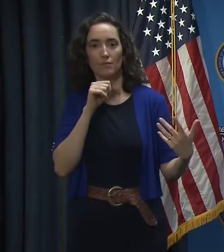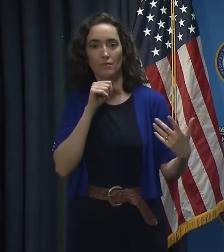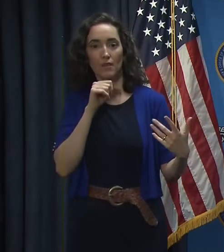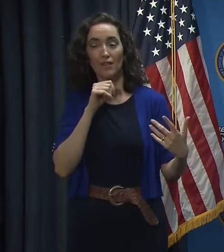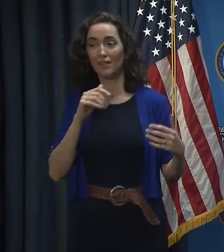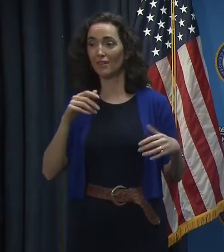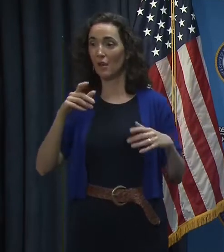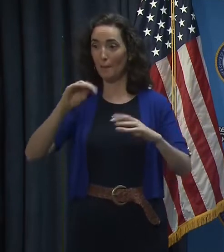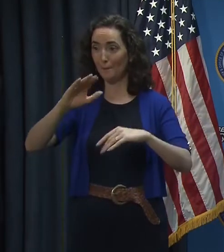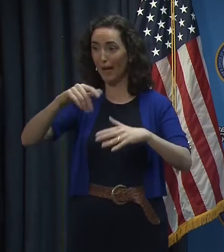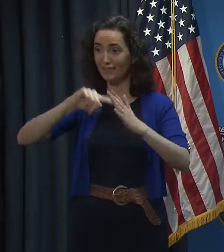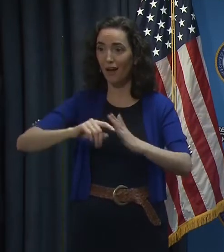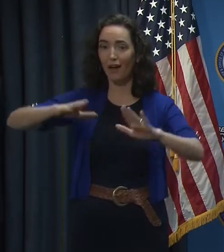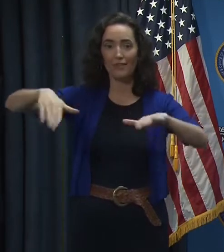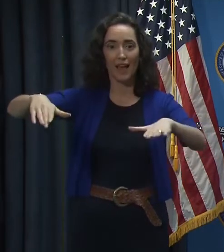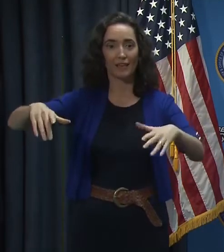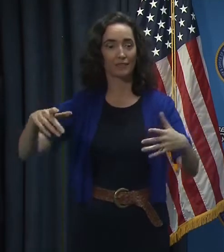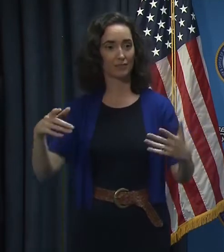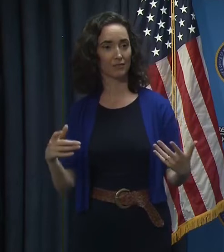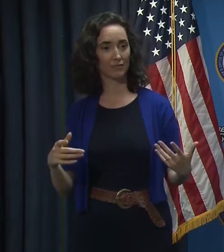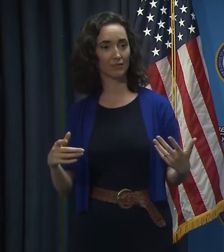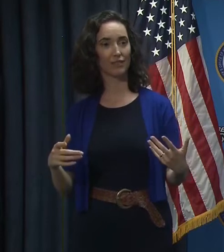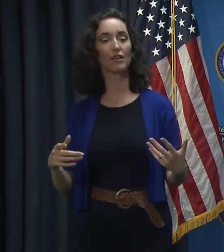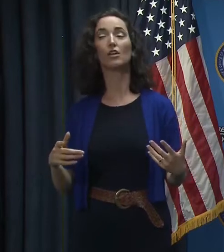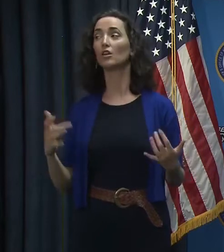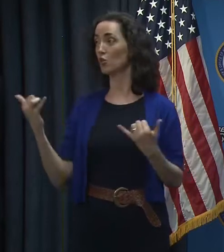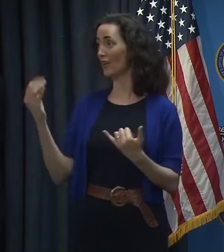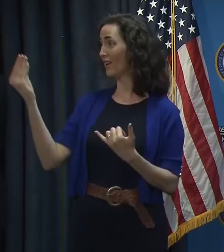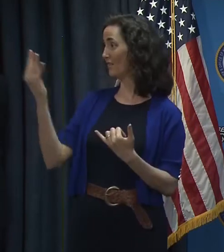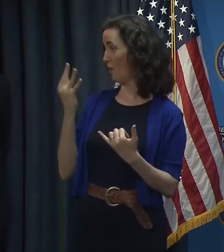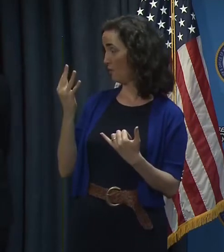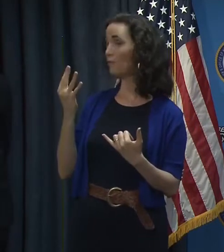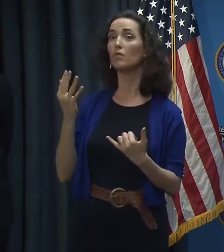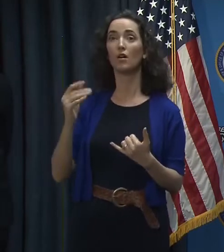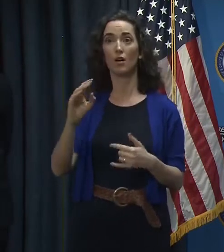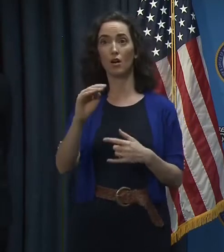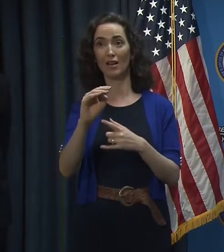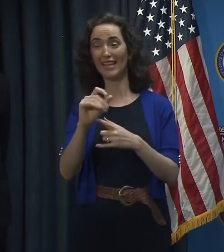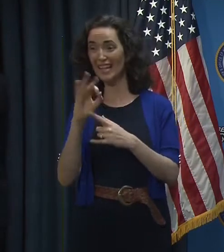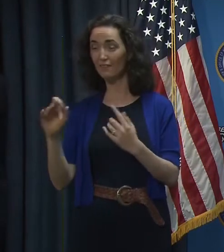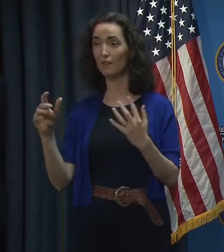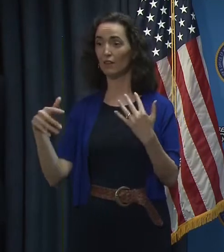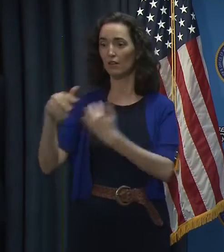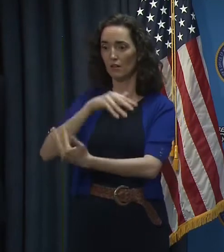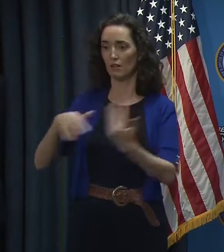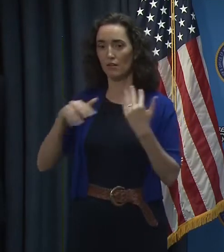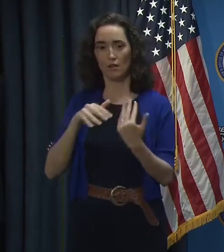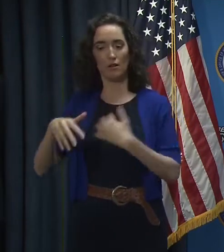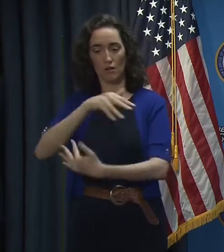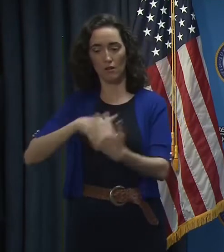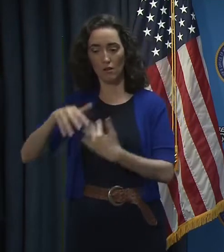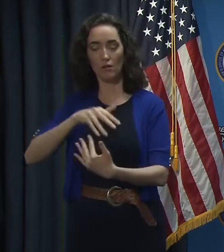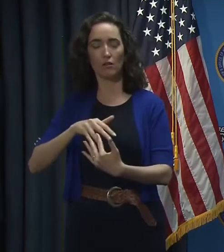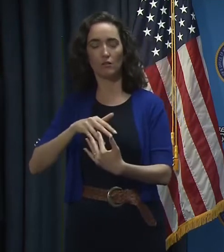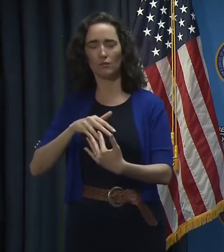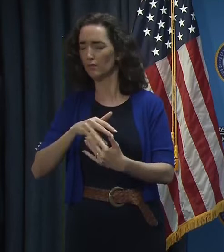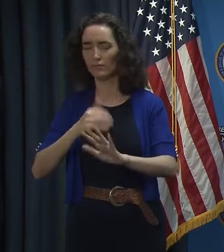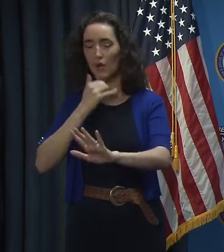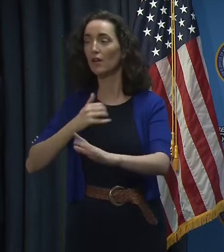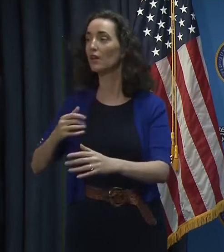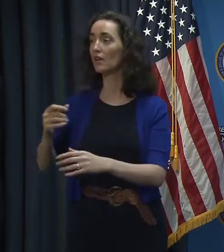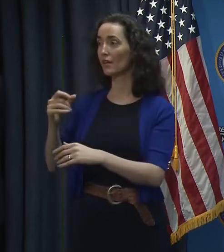month of May, where we believe, based on what we were told today, we're going to greatly increase the testing that we're doing. And